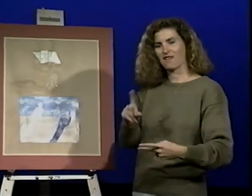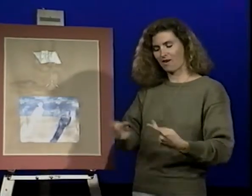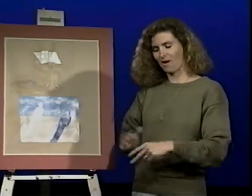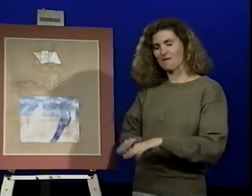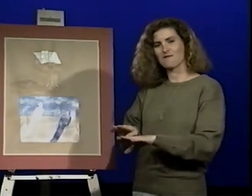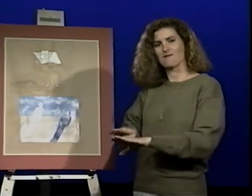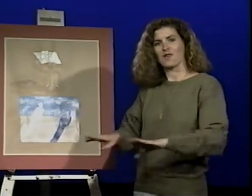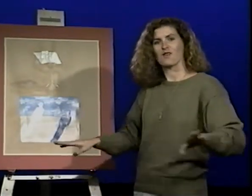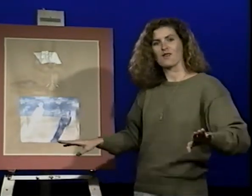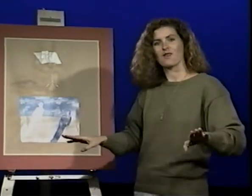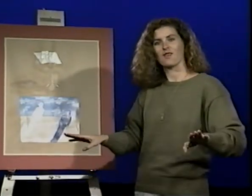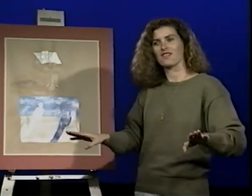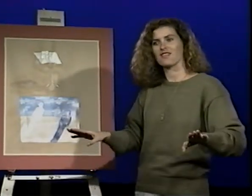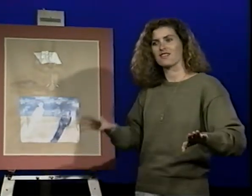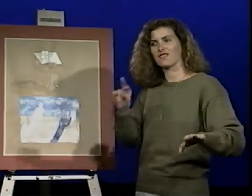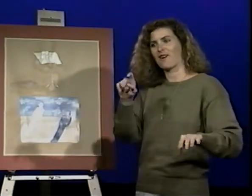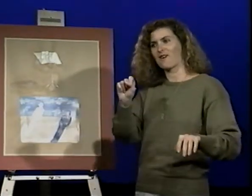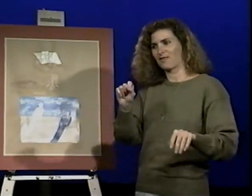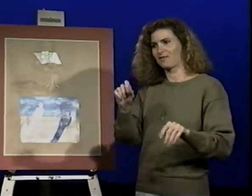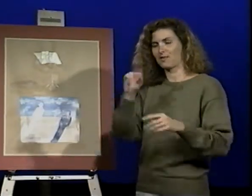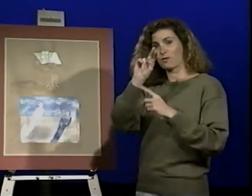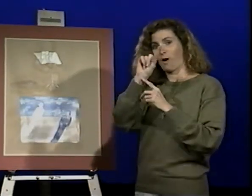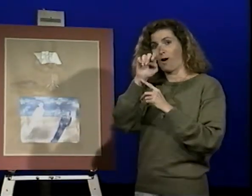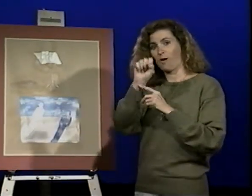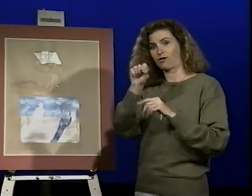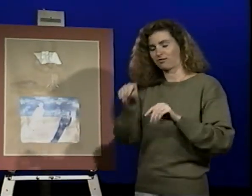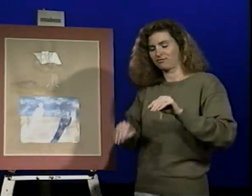musical notes have fallen off to the floor.